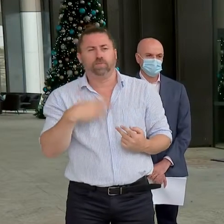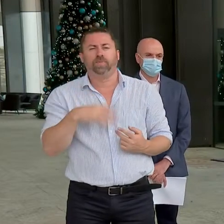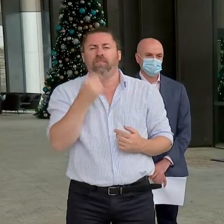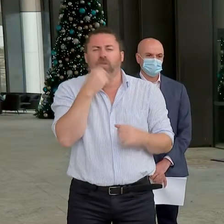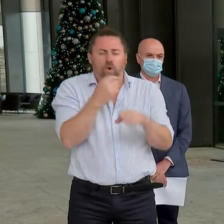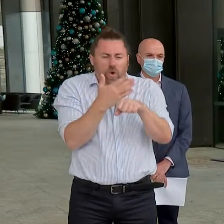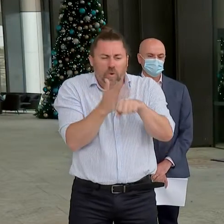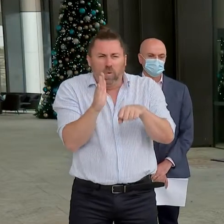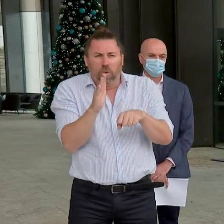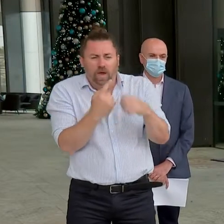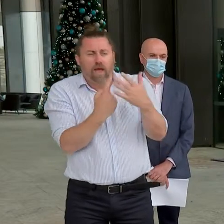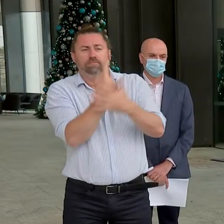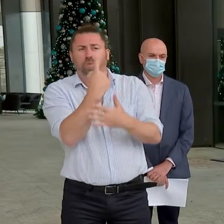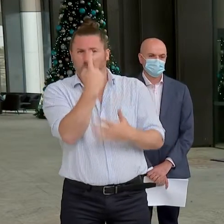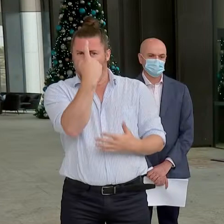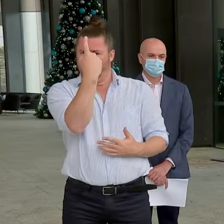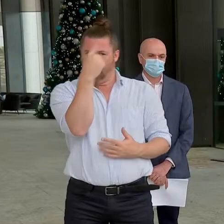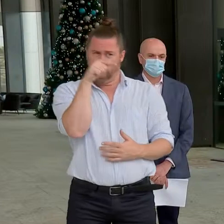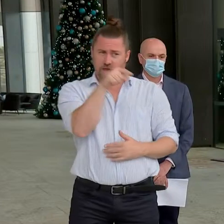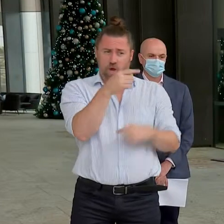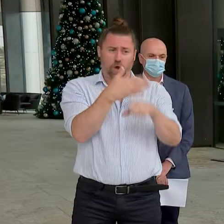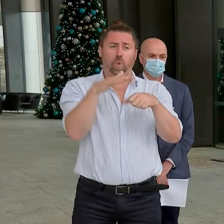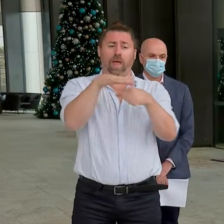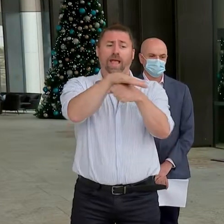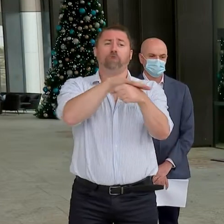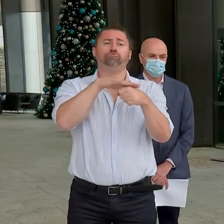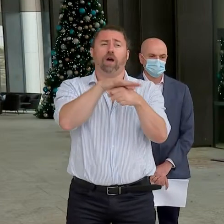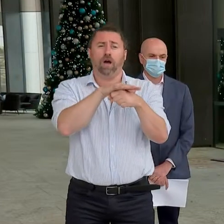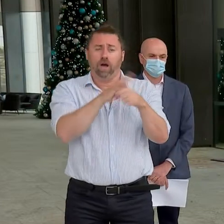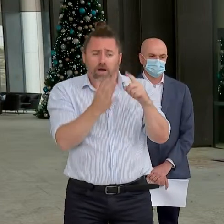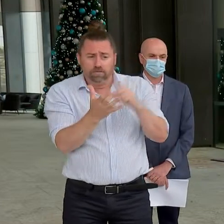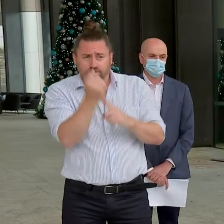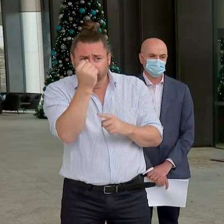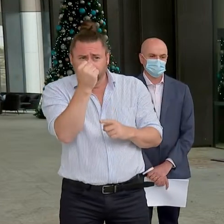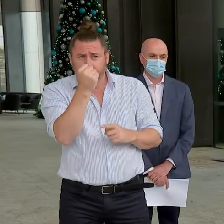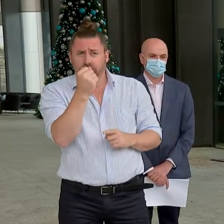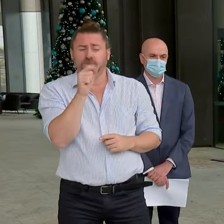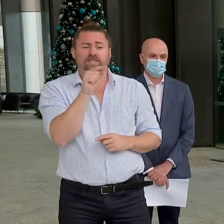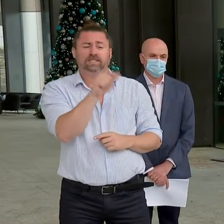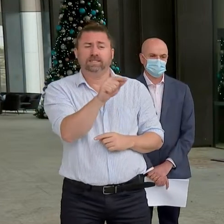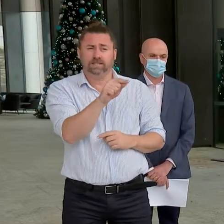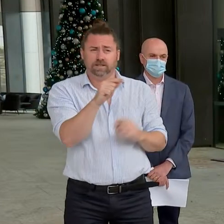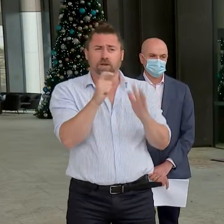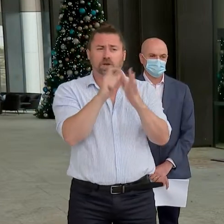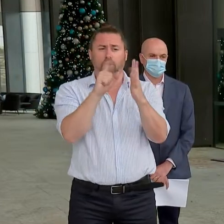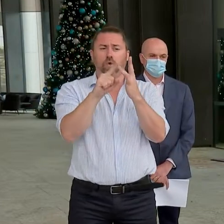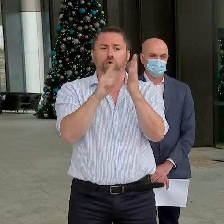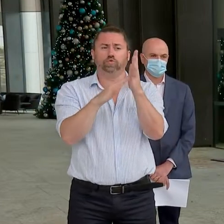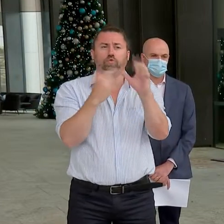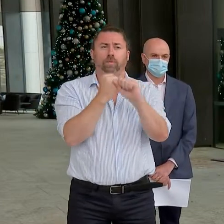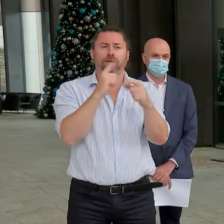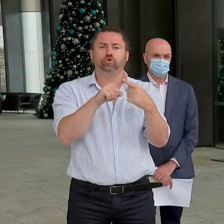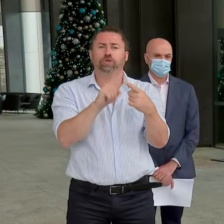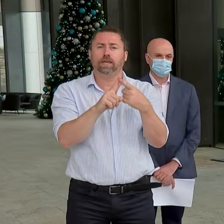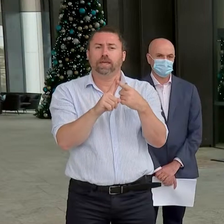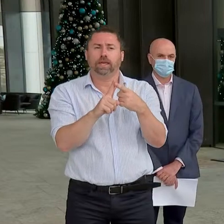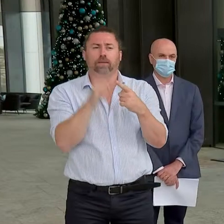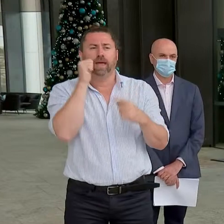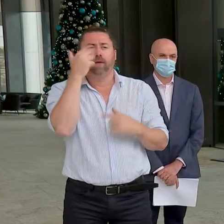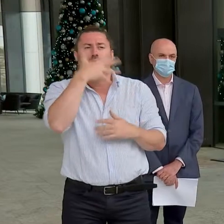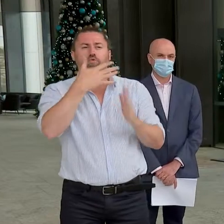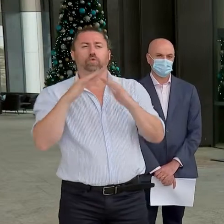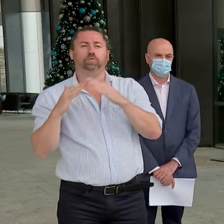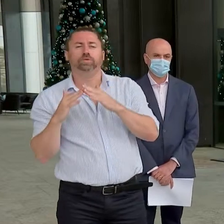mention one of the new LGAs we'll be indicating today is Doomadgee. However, the individual